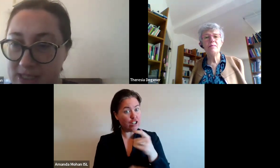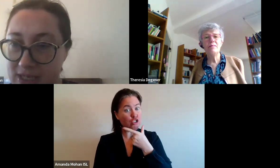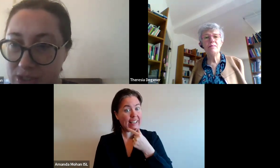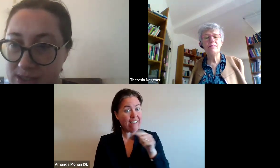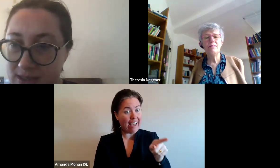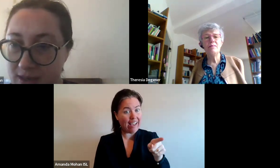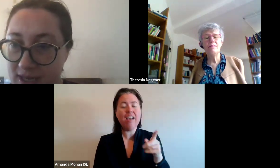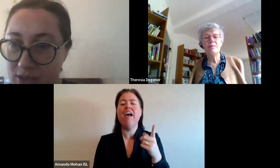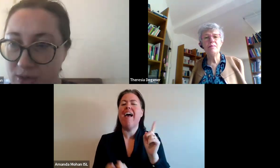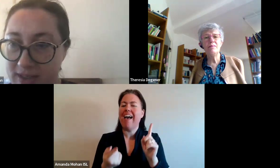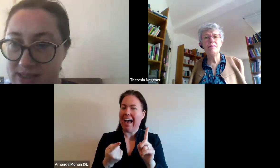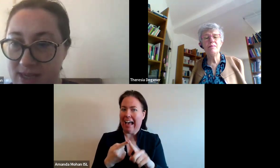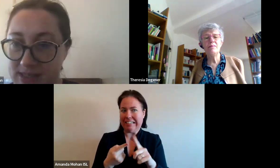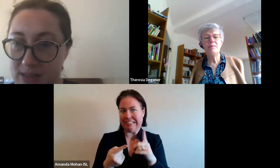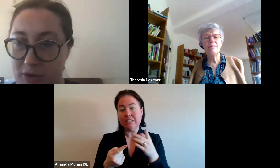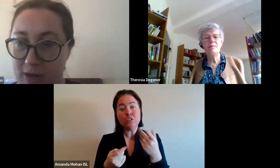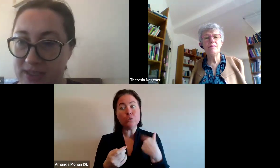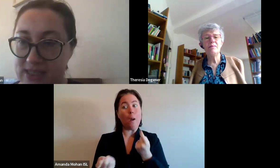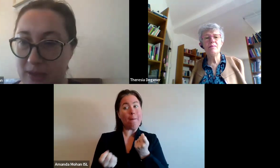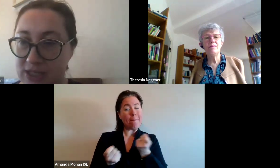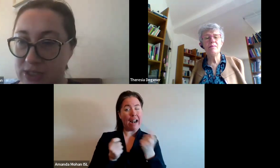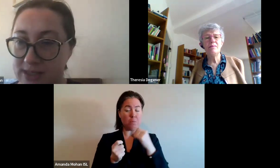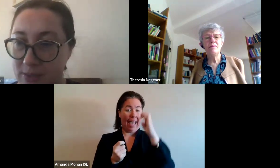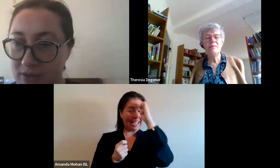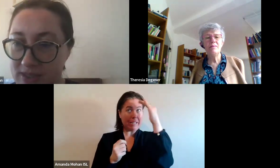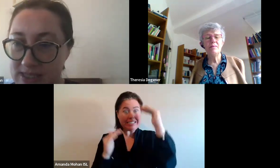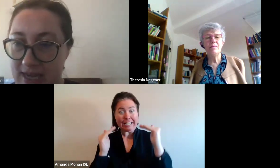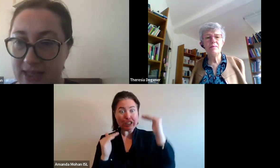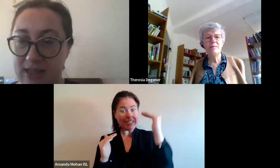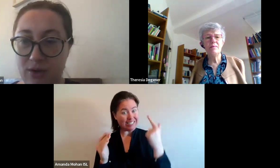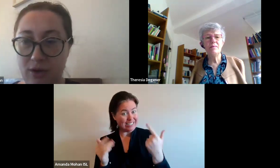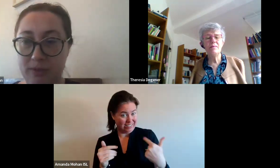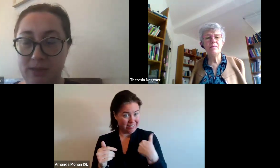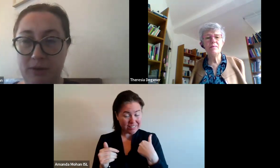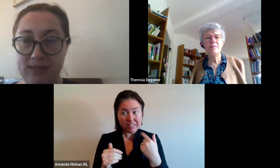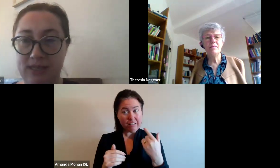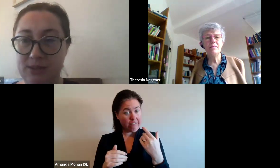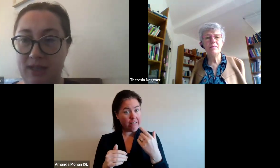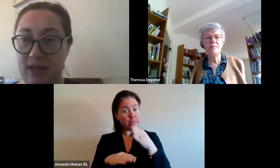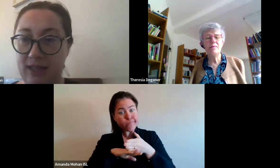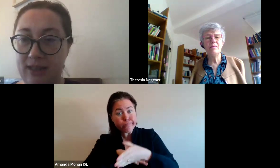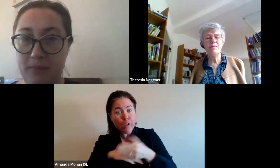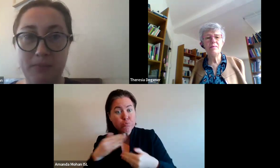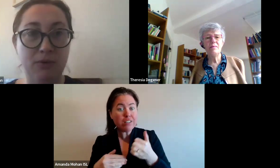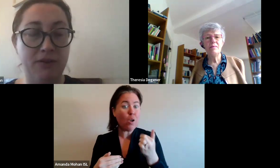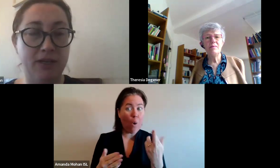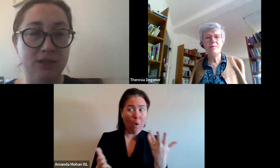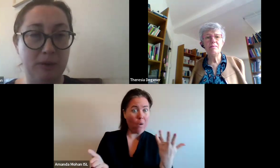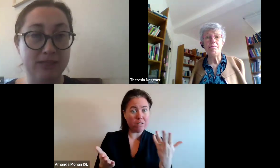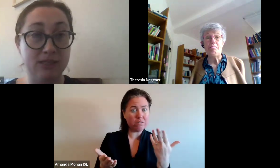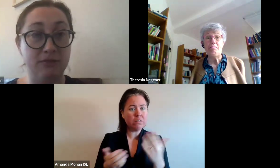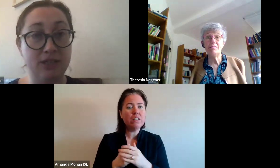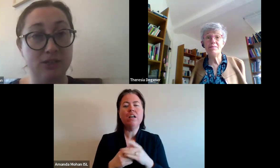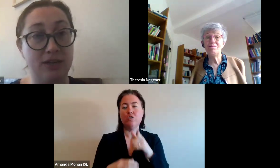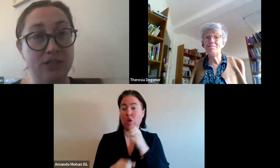manage expectations, can you guide us as to the primary stipulations and whether this is a lengthy or cumbersome process? So again, I think that might be referring